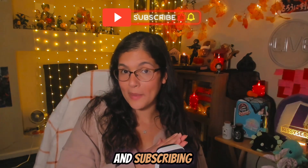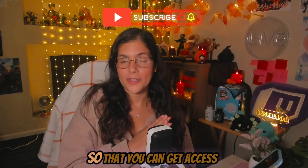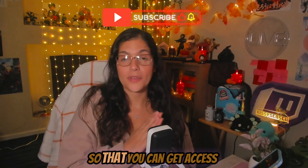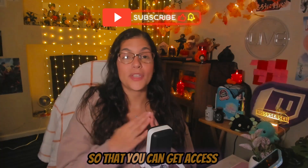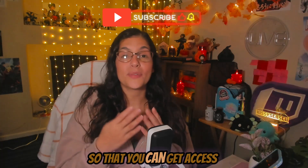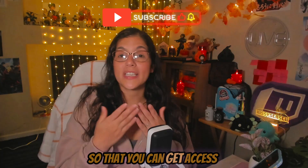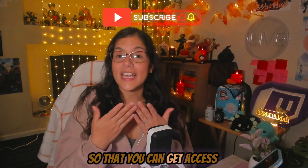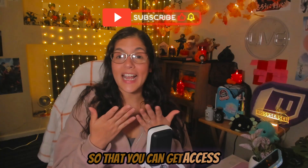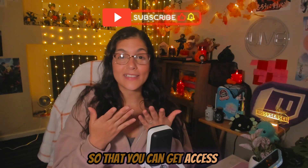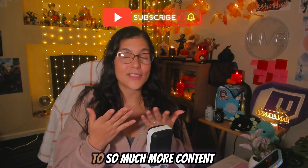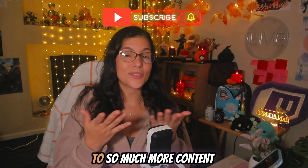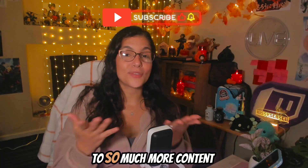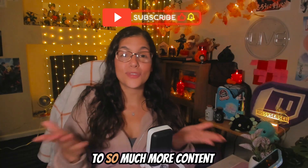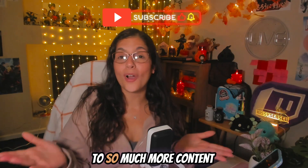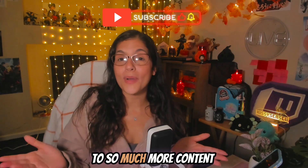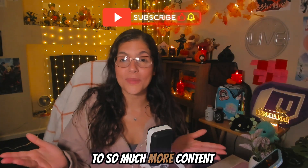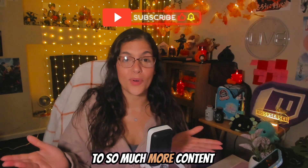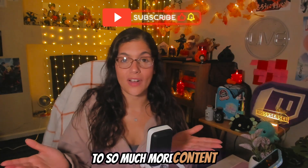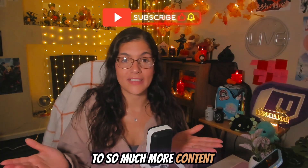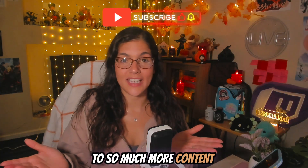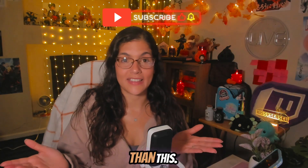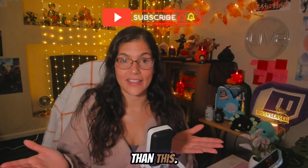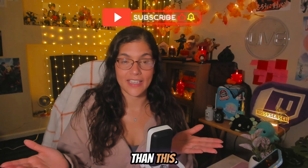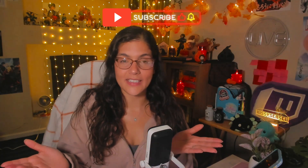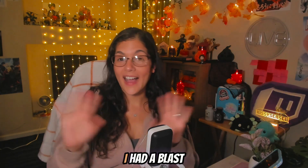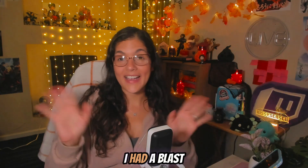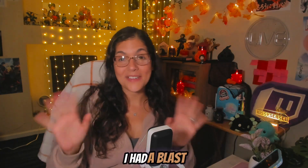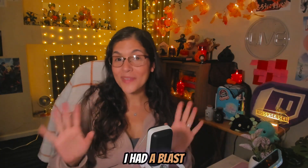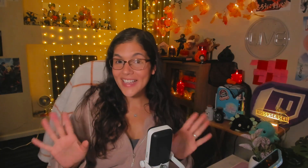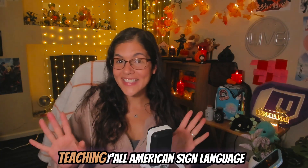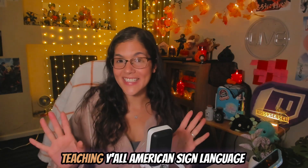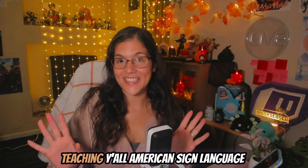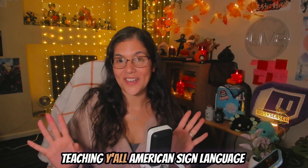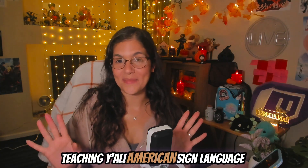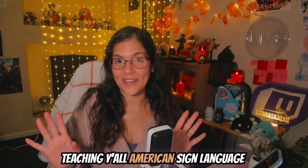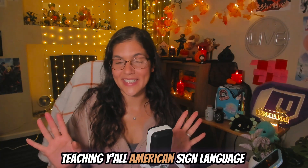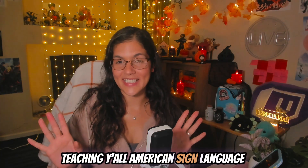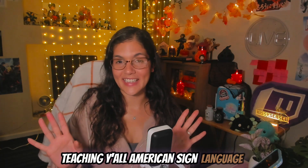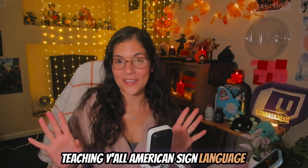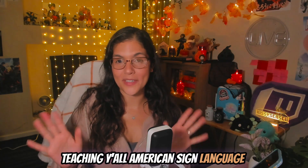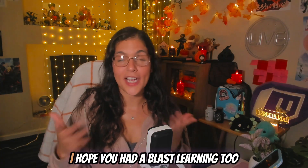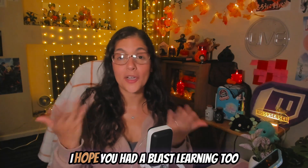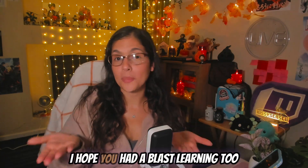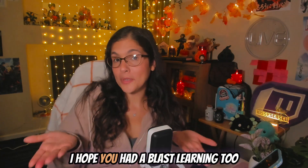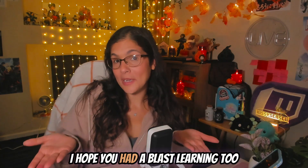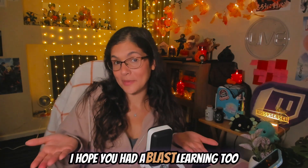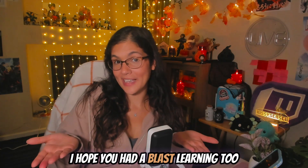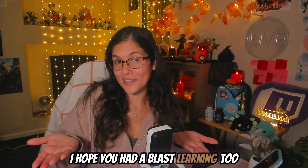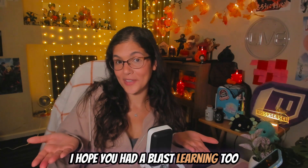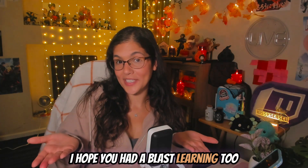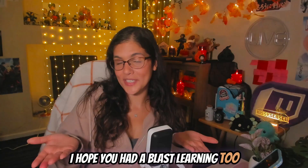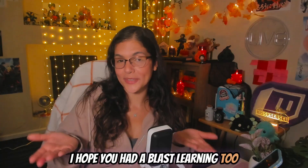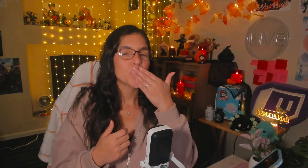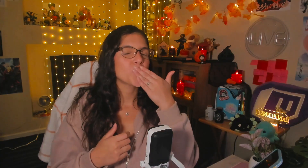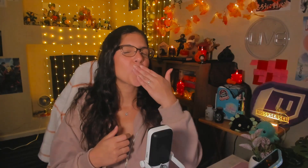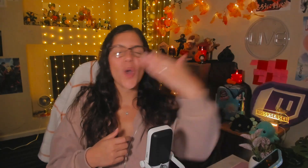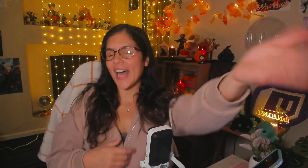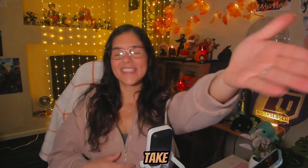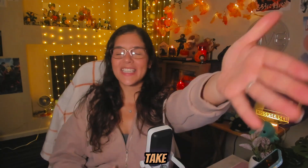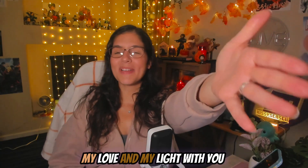so that you can get access to so much more content than this. I had a blast teaching y'all American Sign Language. I hope you had a blast learning too. Mwah! Take my love and